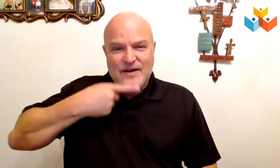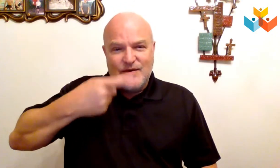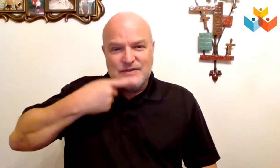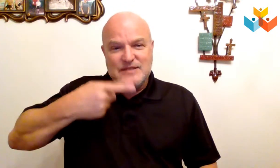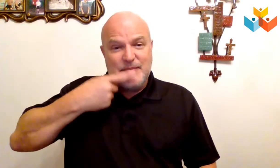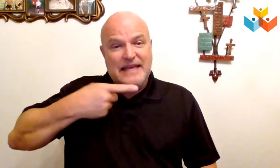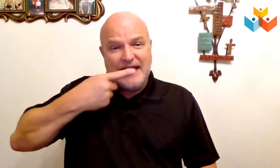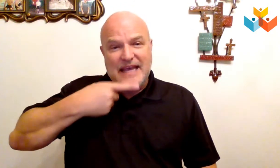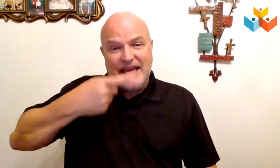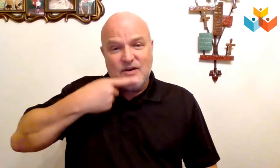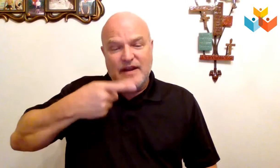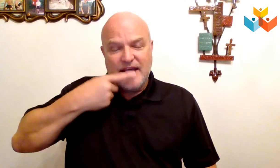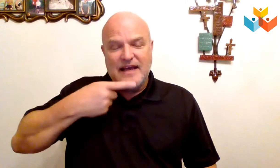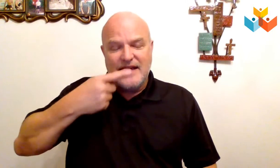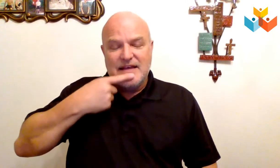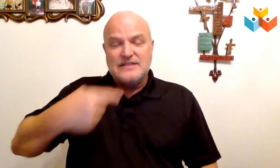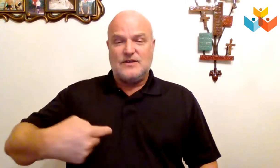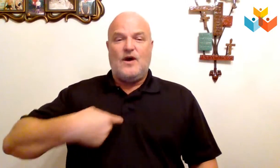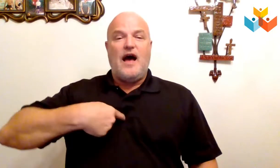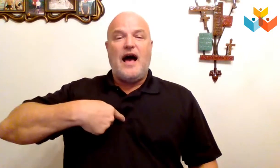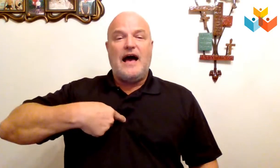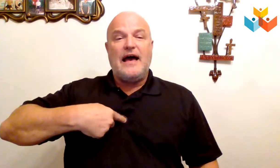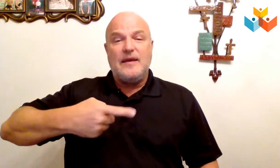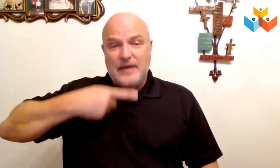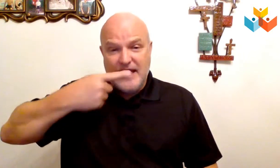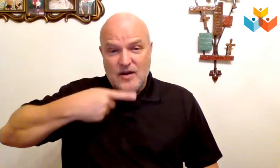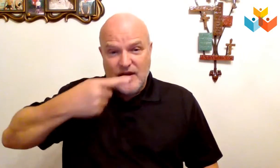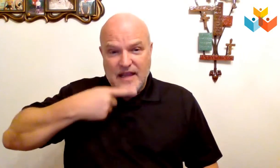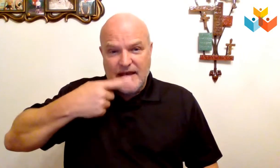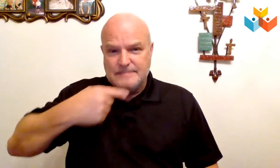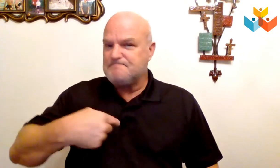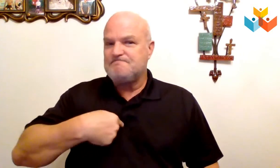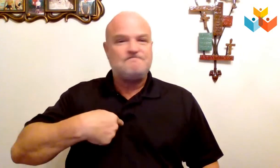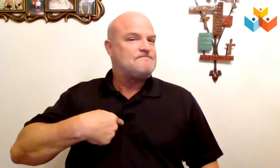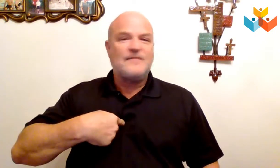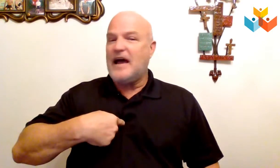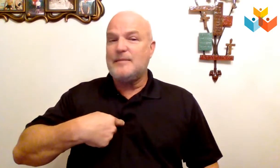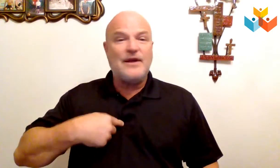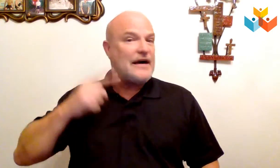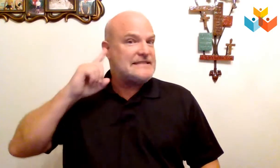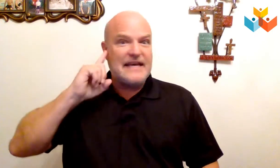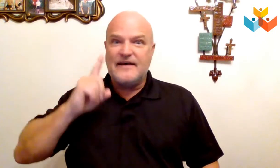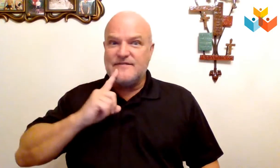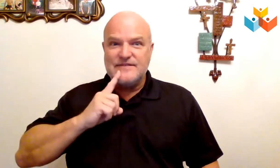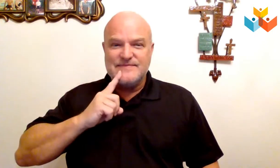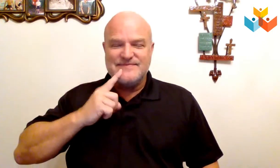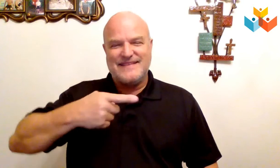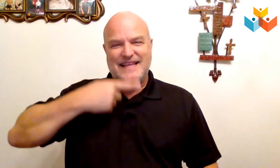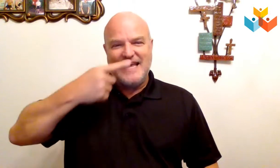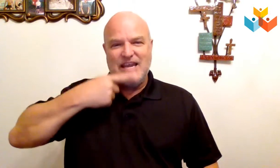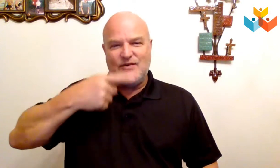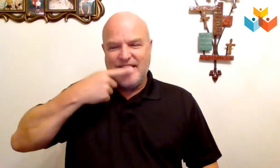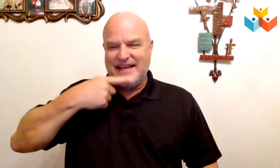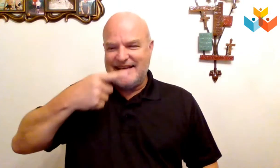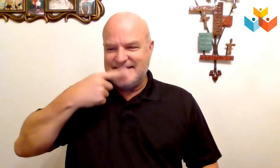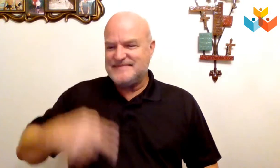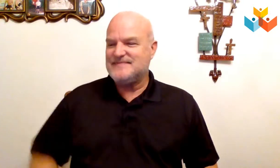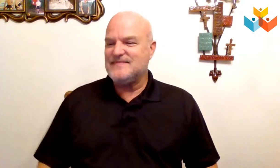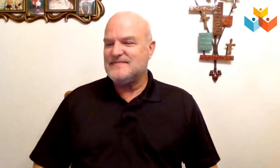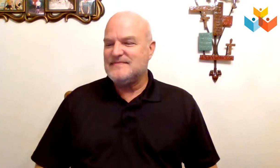Hearing, or speaking, hearing. So I'm hearing. I'm not